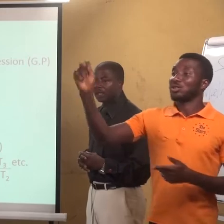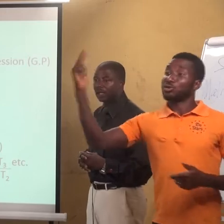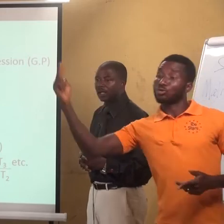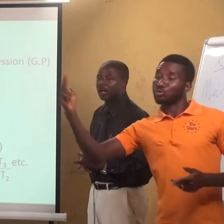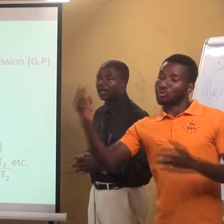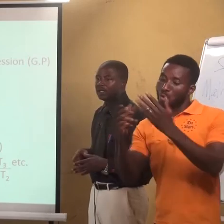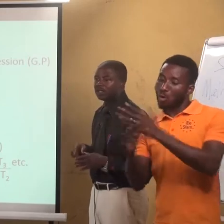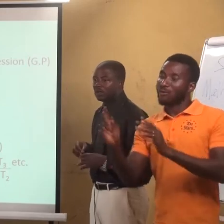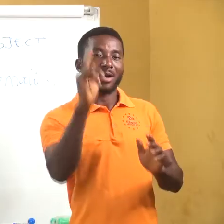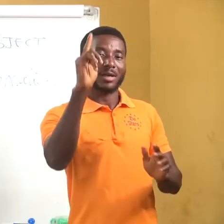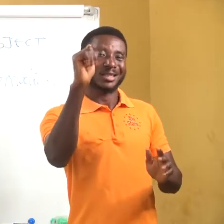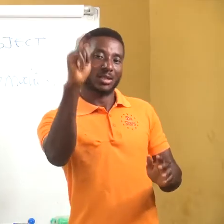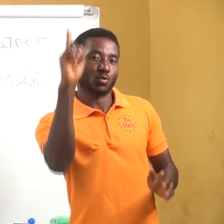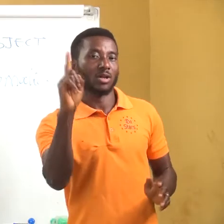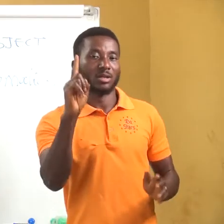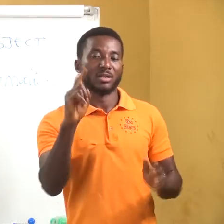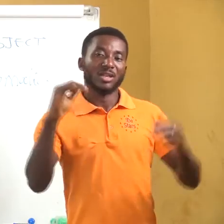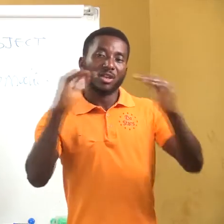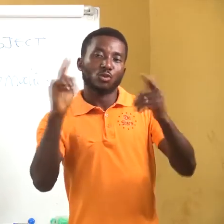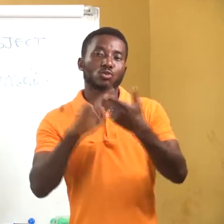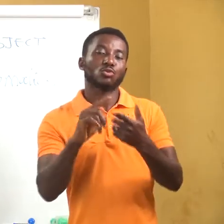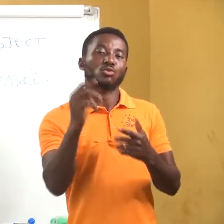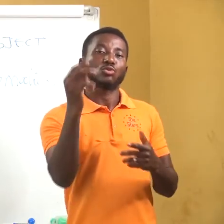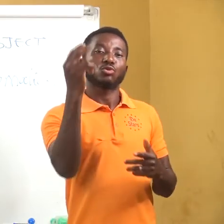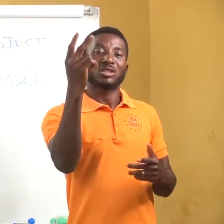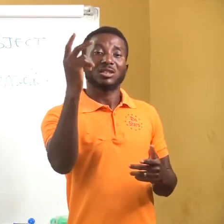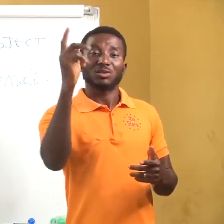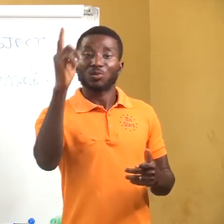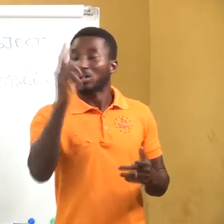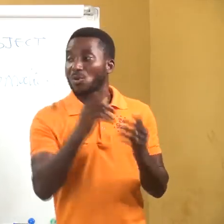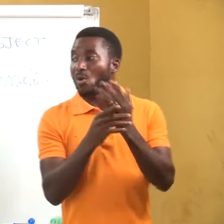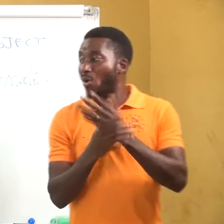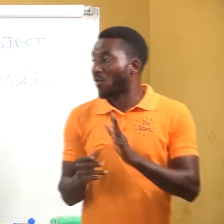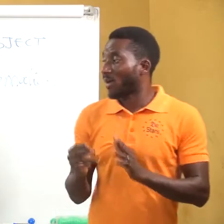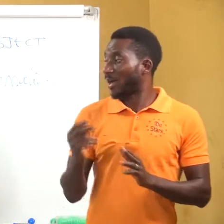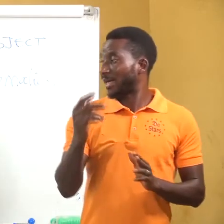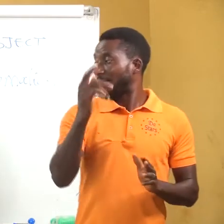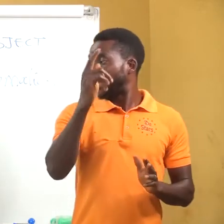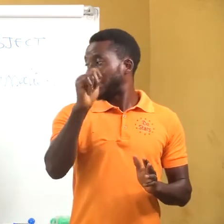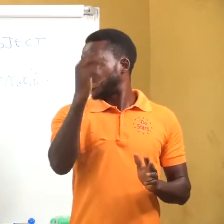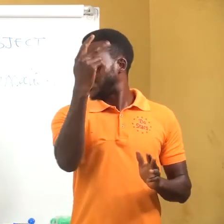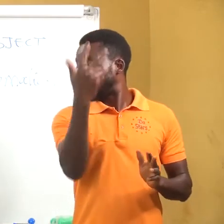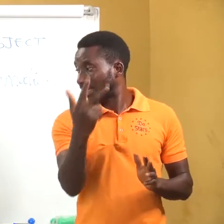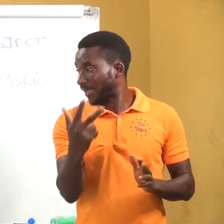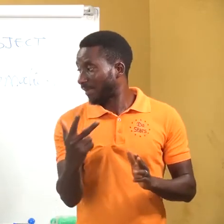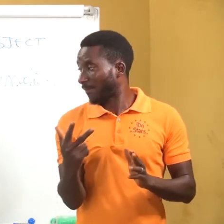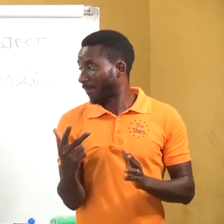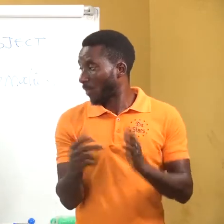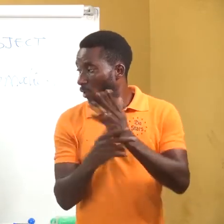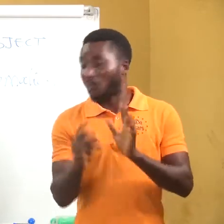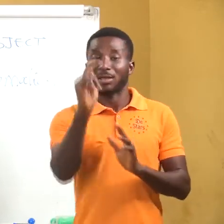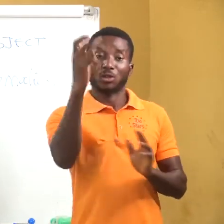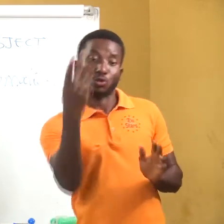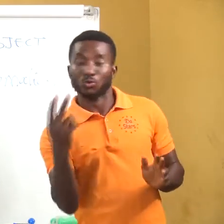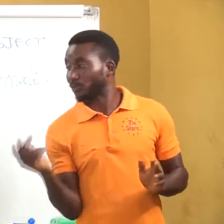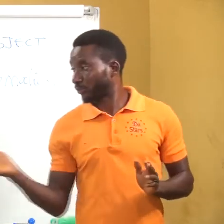T2/T1 and is equals to T3/T2. If you like, T4/T3, and so on and